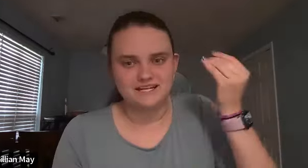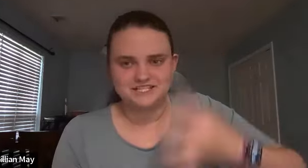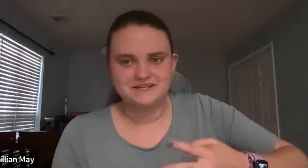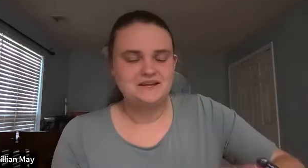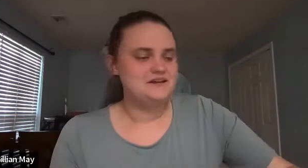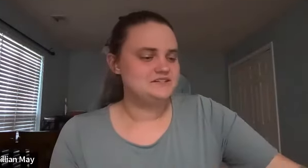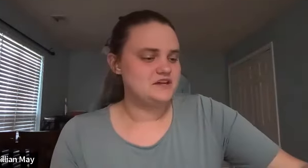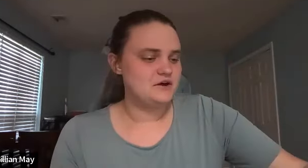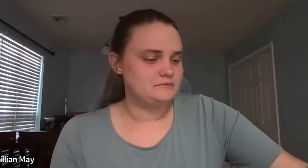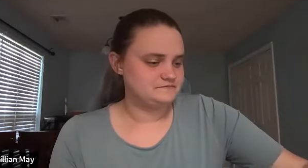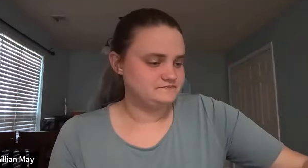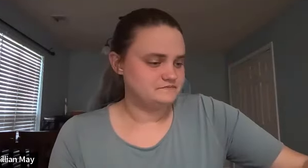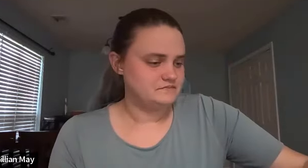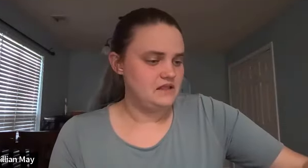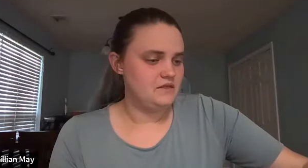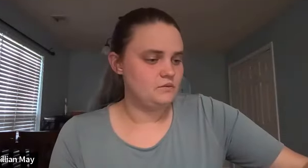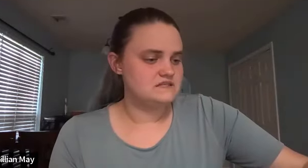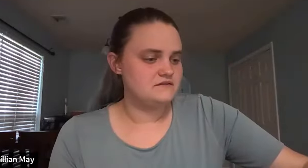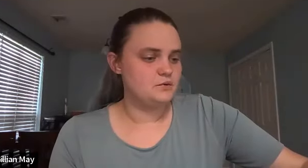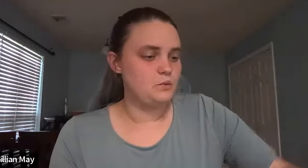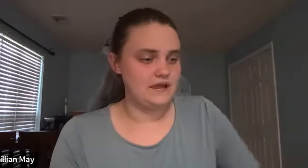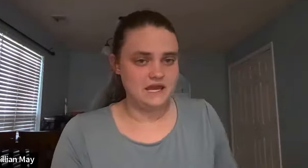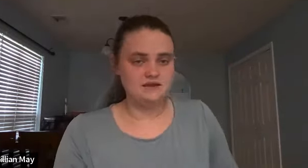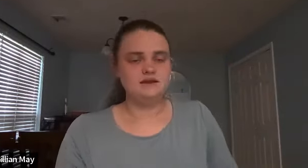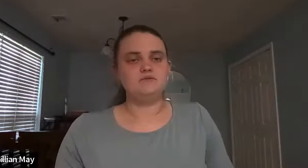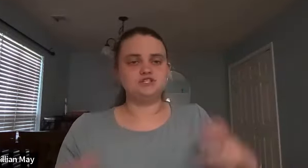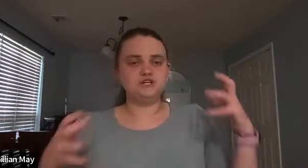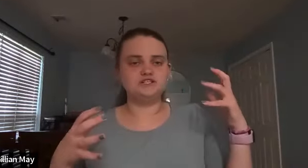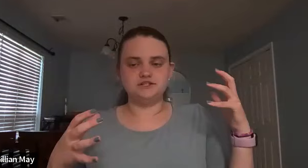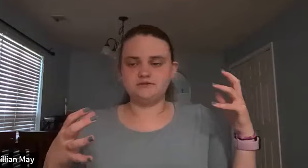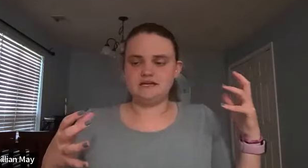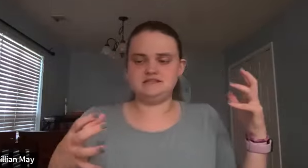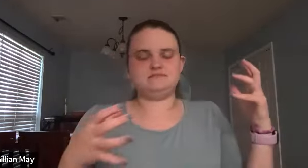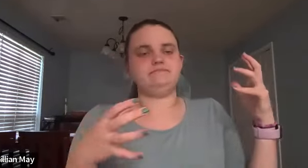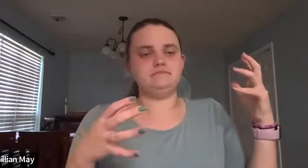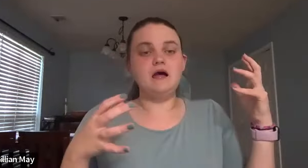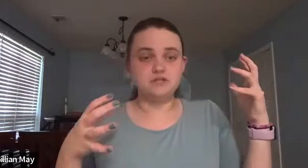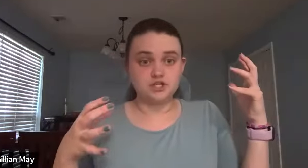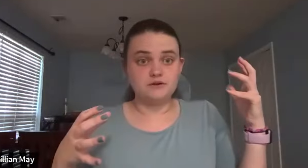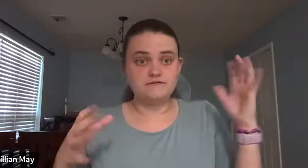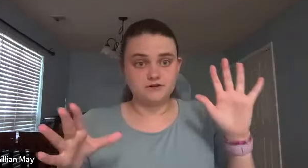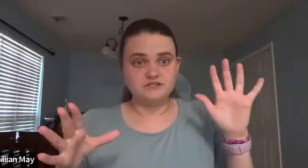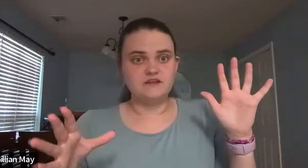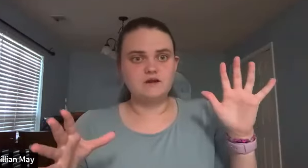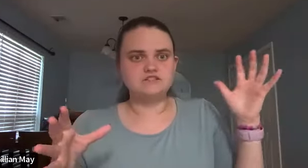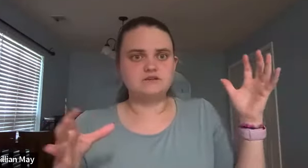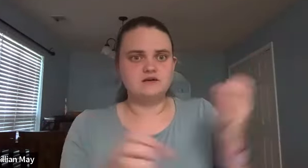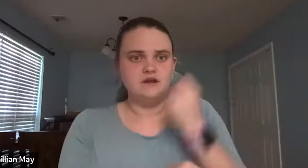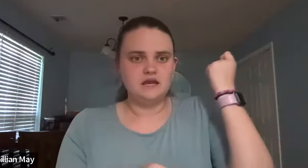much. So the sign for win, what you're going to do, I'm going to show you it first and then I'll slow down.